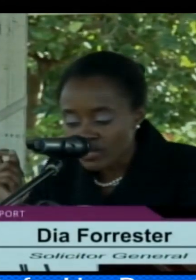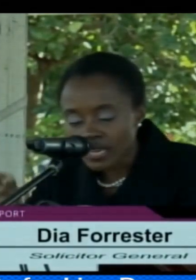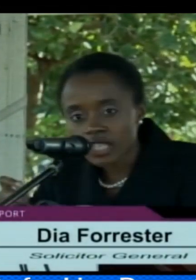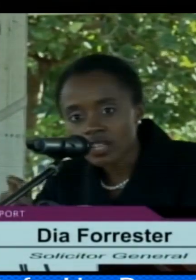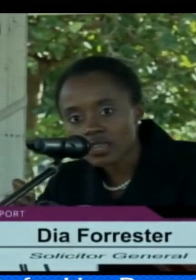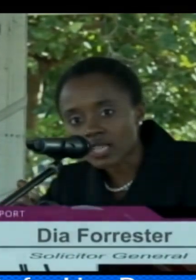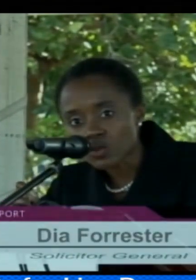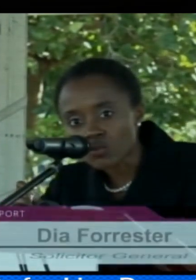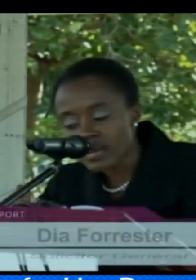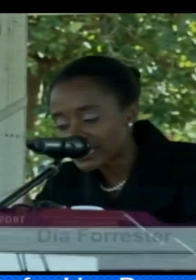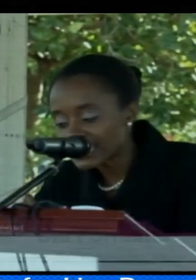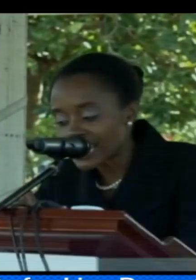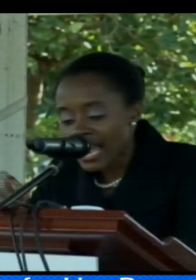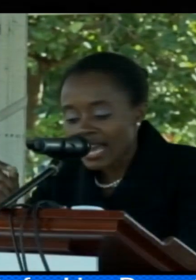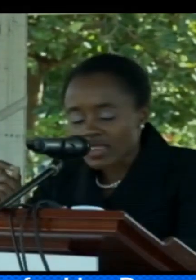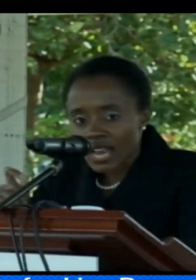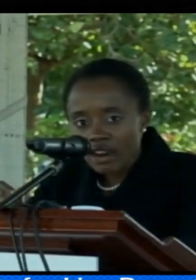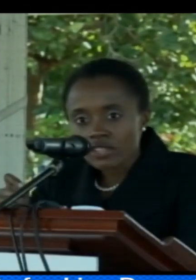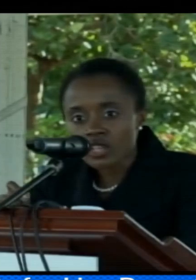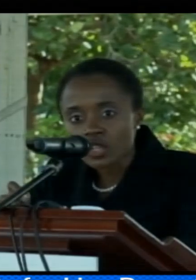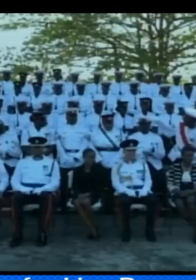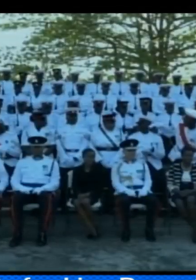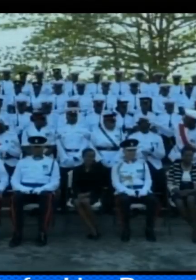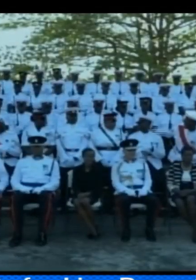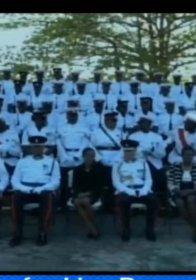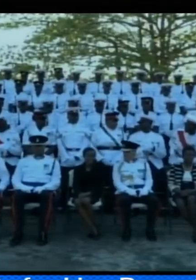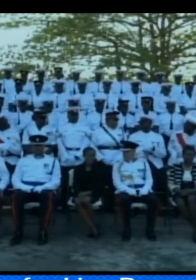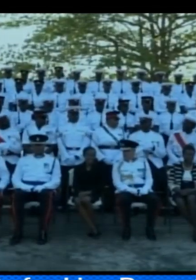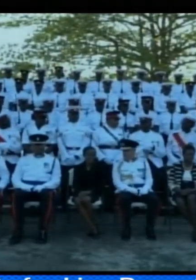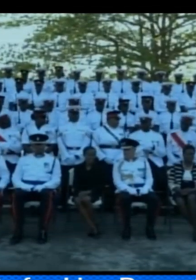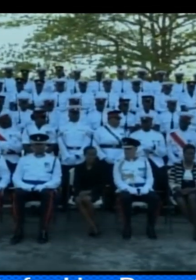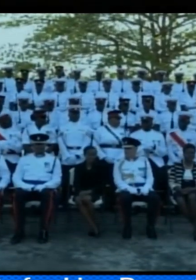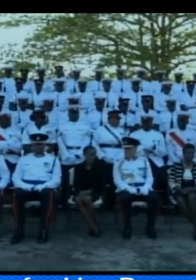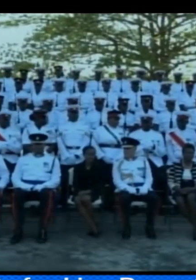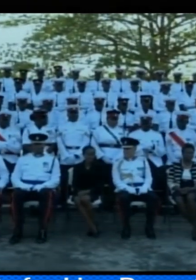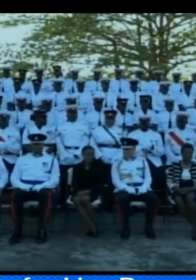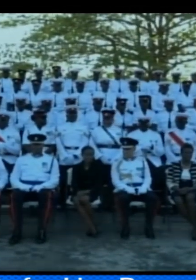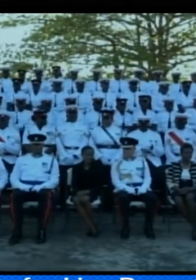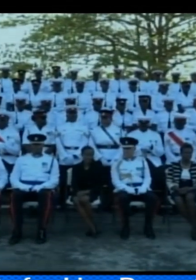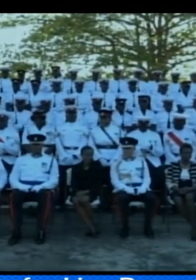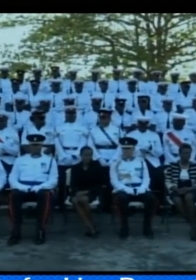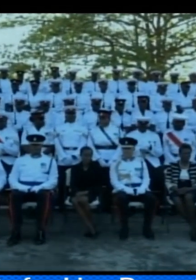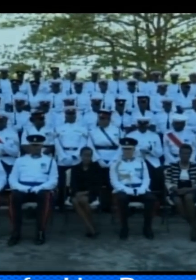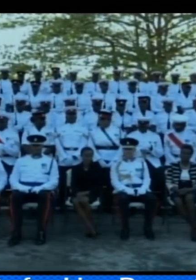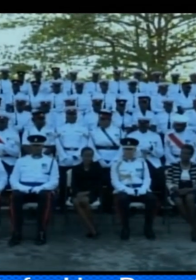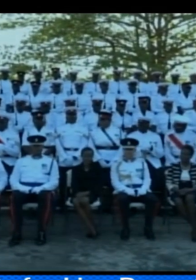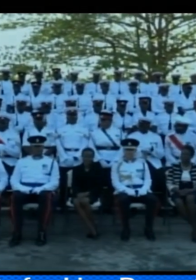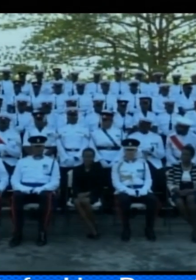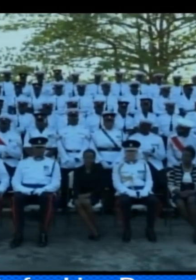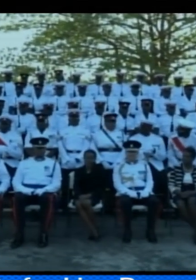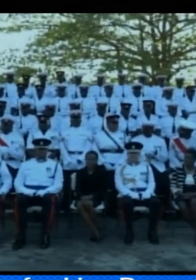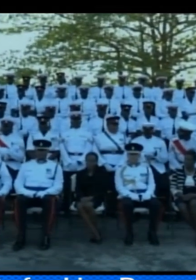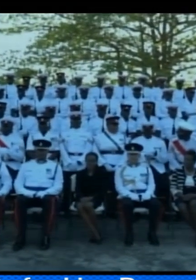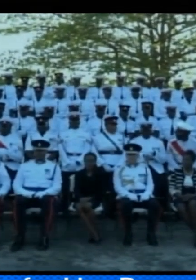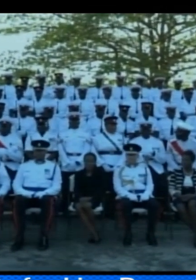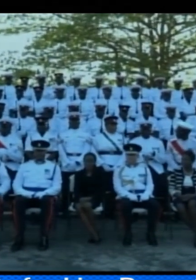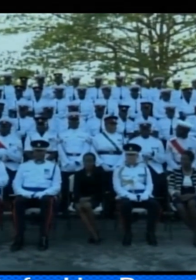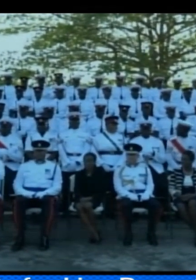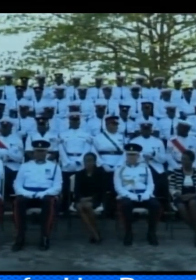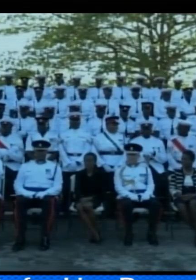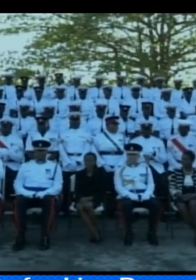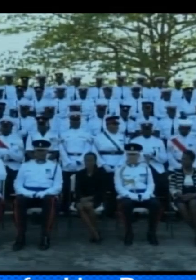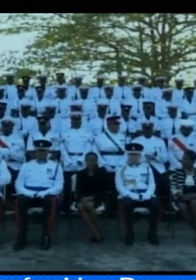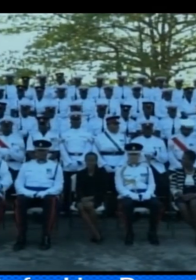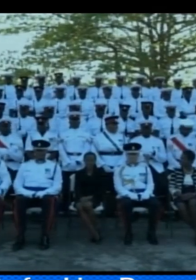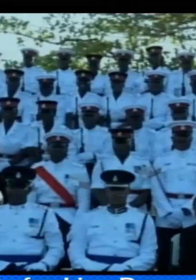the reputation that you build and the character you display will define you. Your reputation is what others